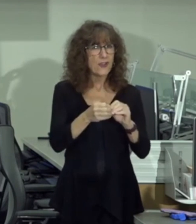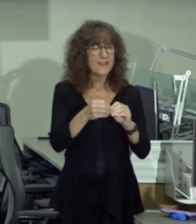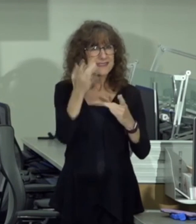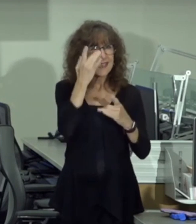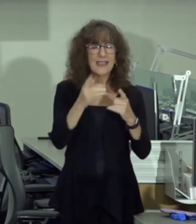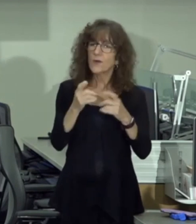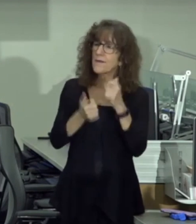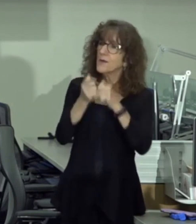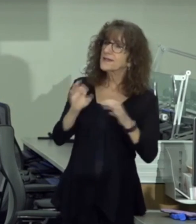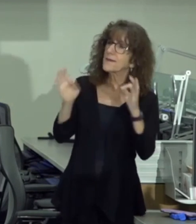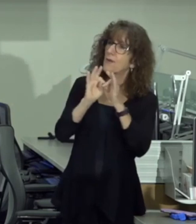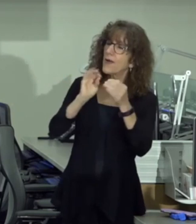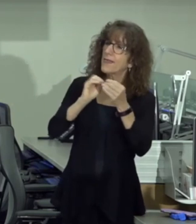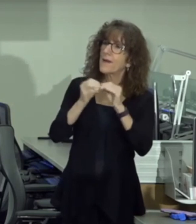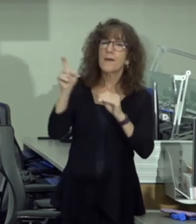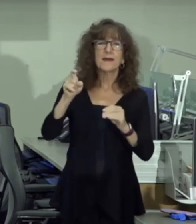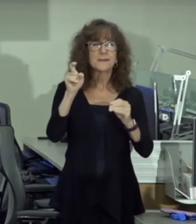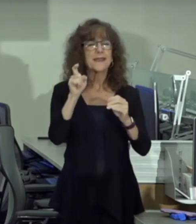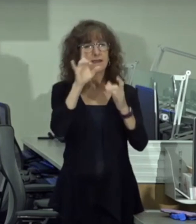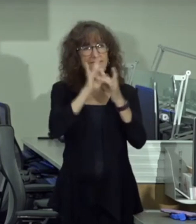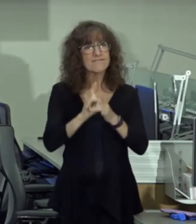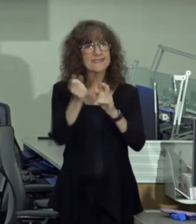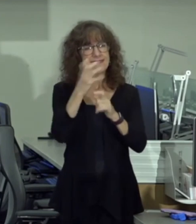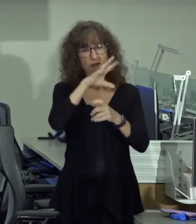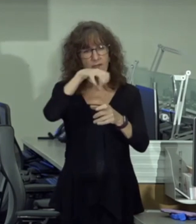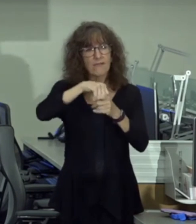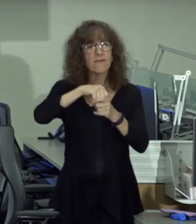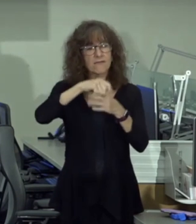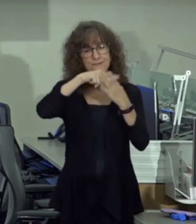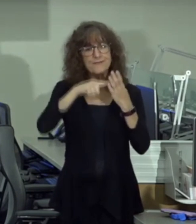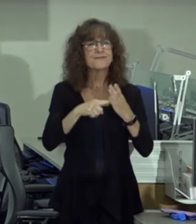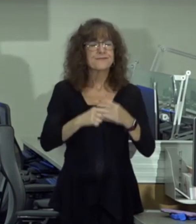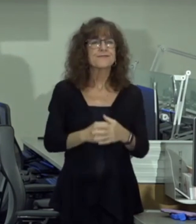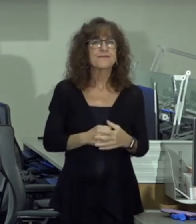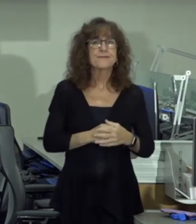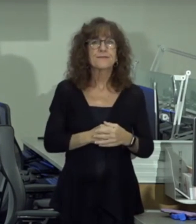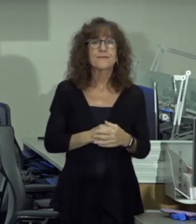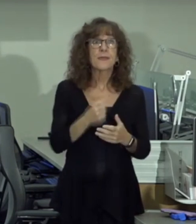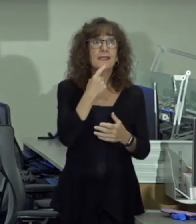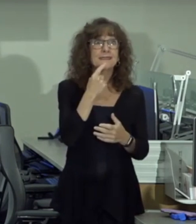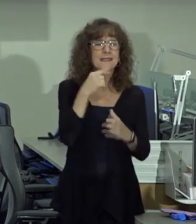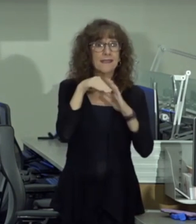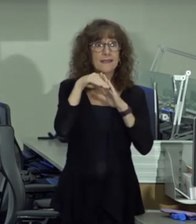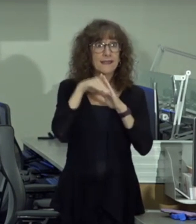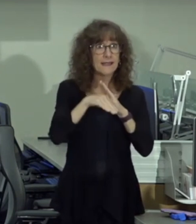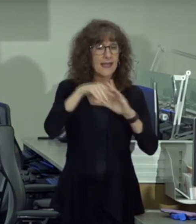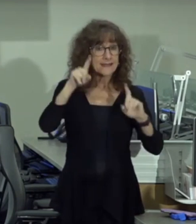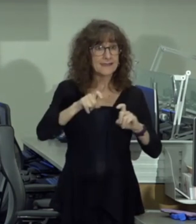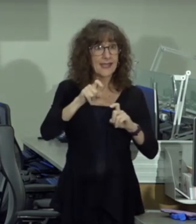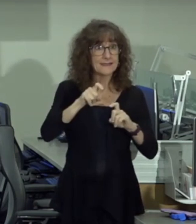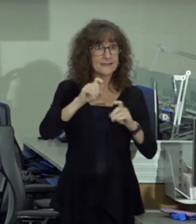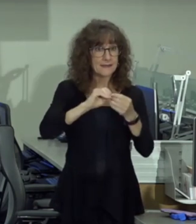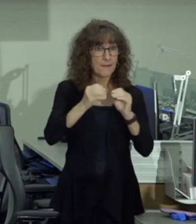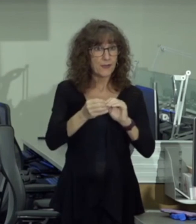a combination. It has to be a combination. It has to be, as we said, the decline in the test rates,